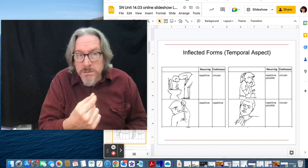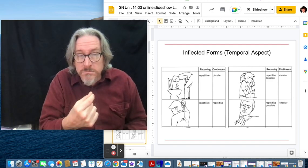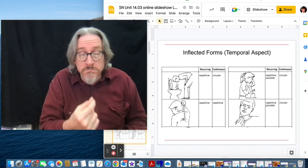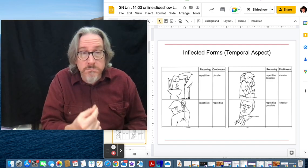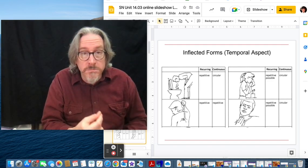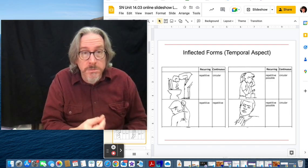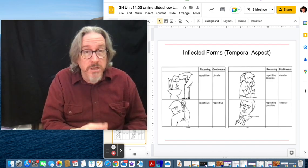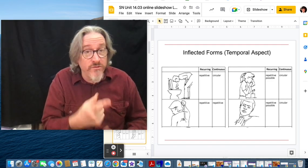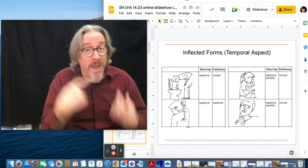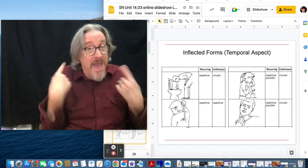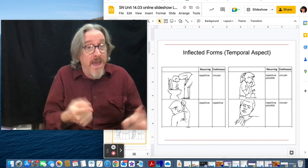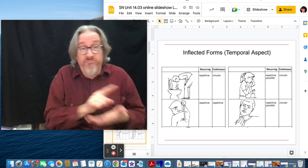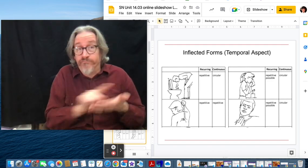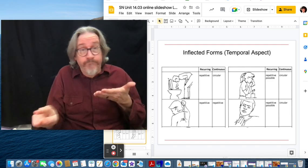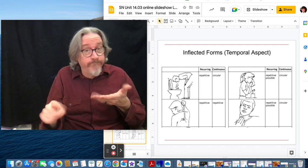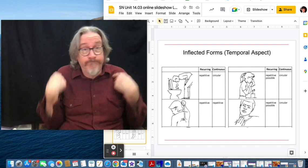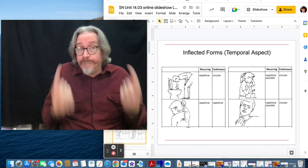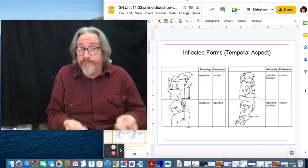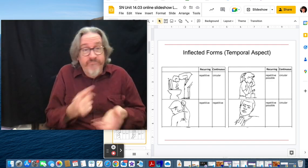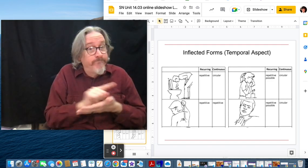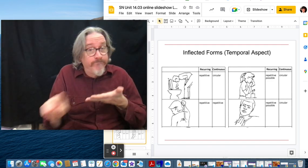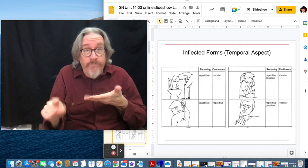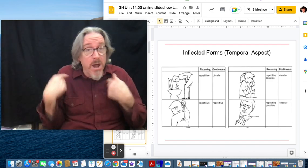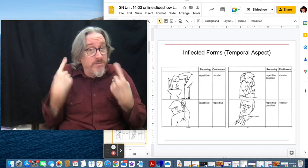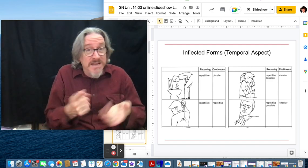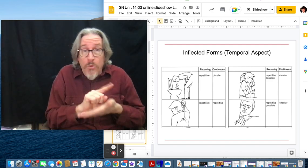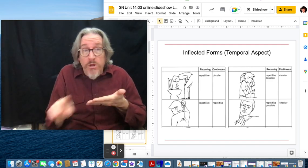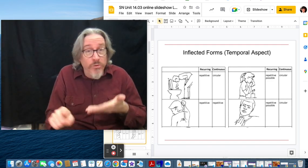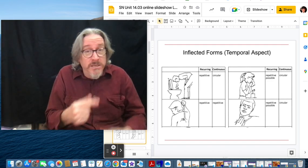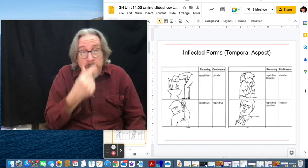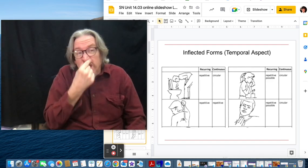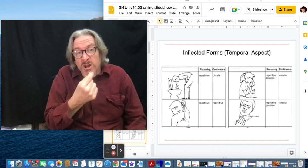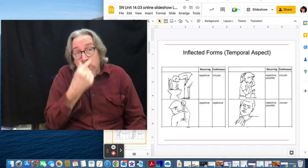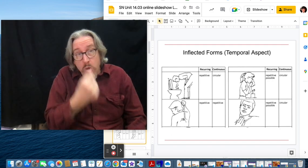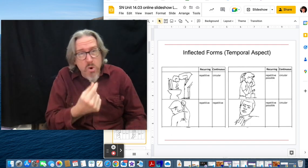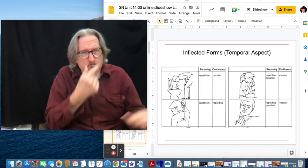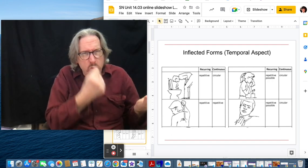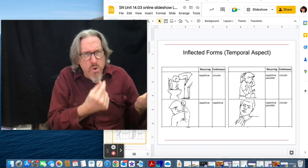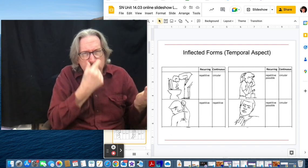Cold. Have you had up to now 1 week?